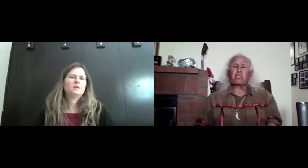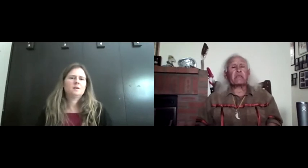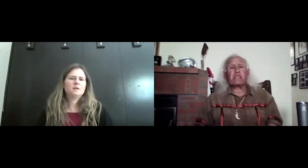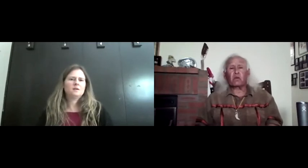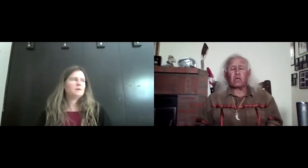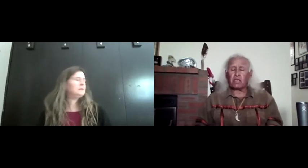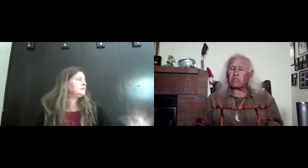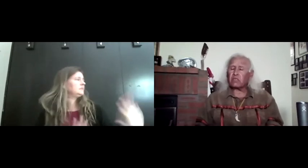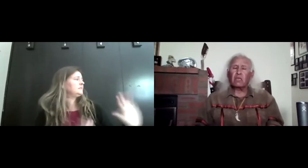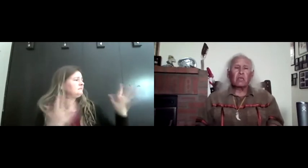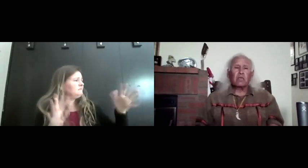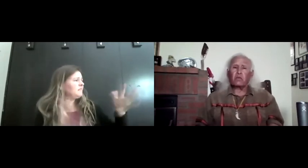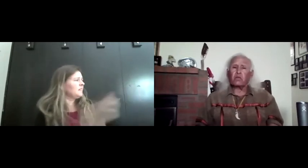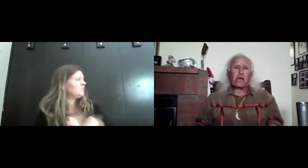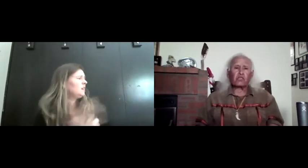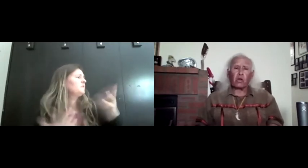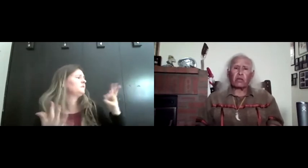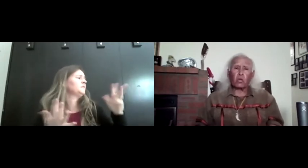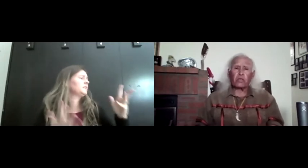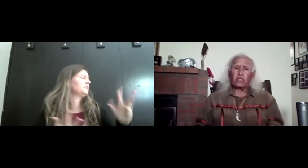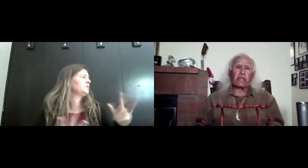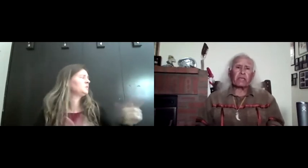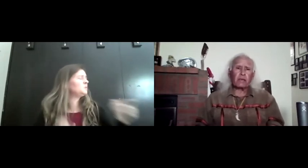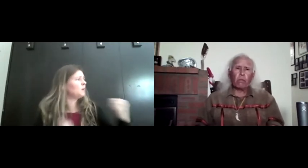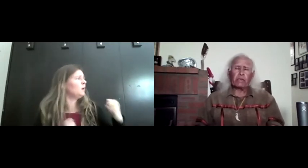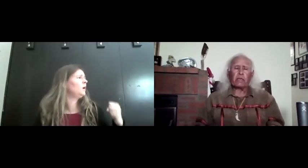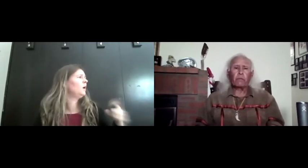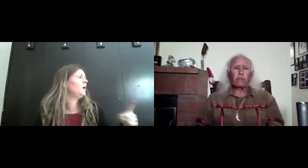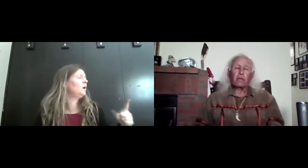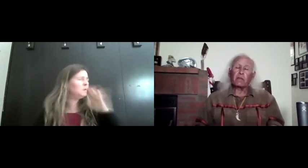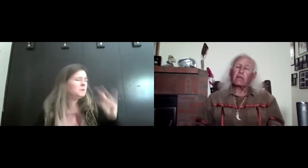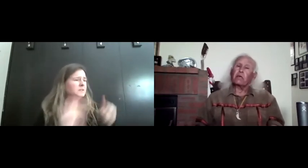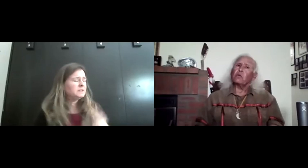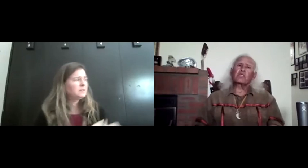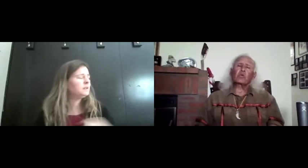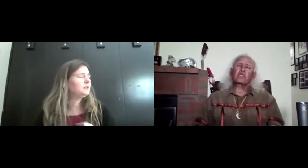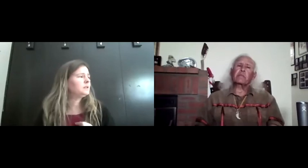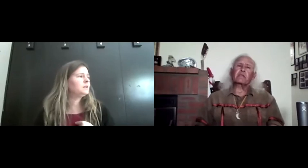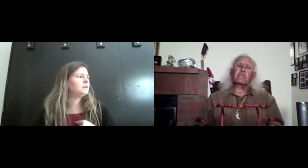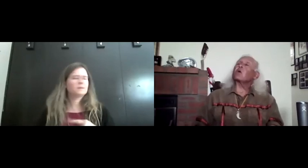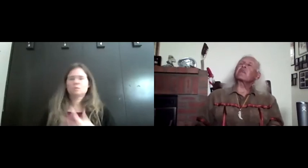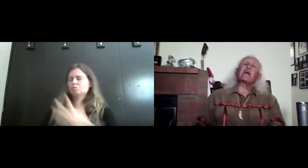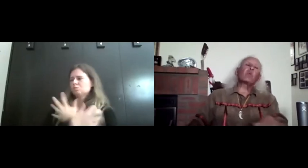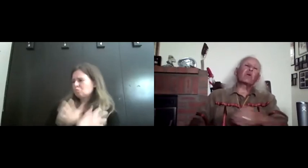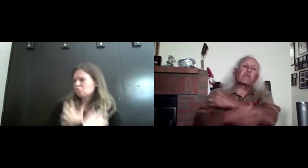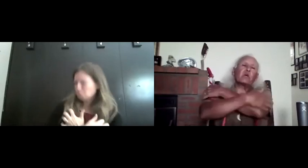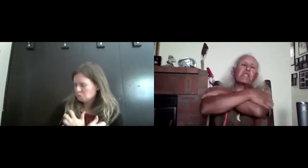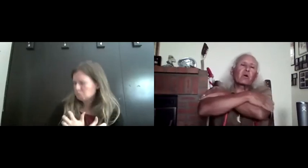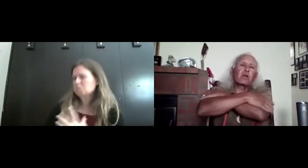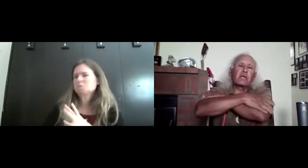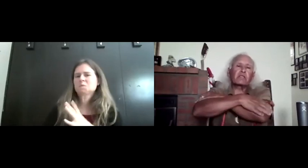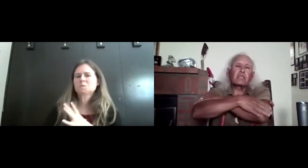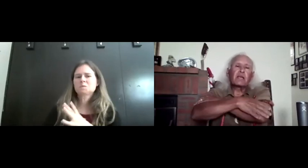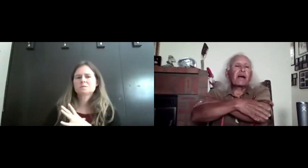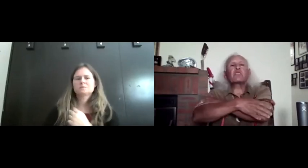don't give me any more hugs. You don't know how strong you are. You're going to kill me. And Hoos, the grizzly bear, says, okay, I won't give you any